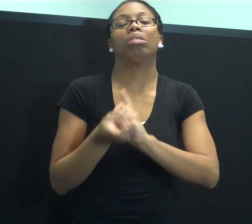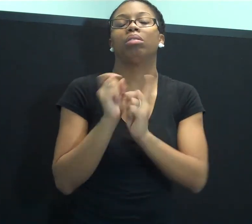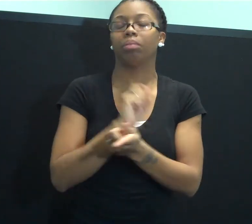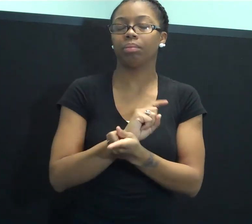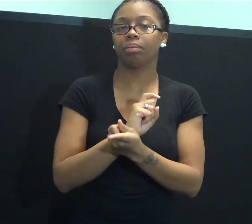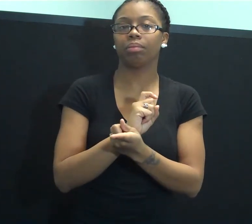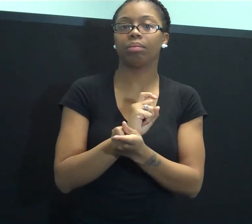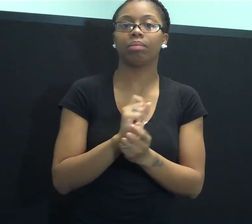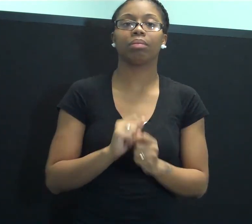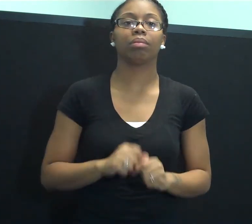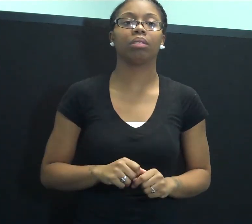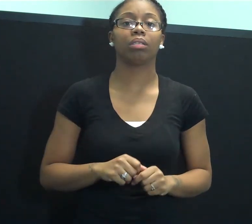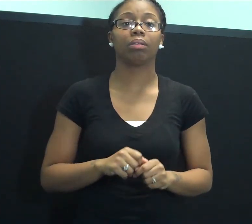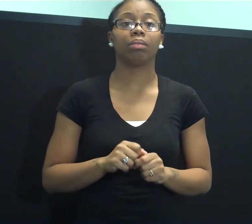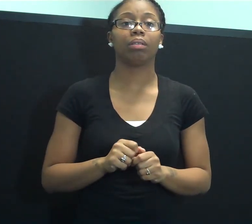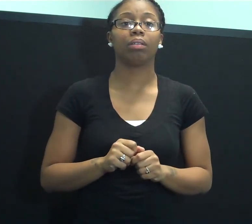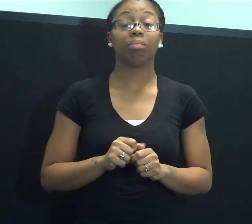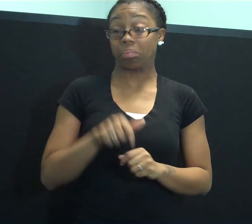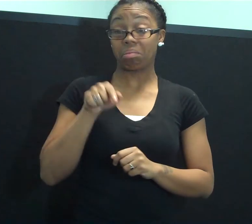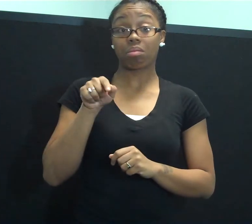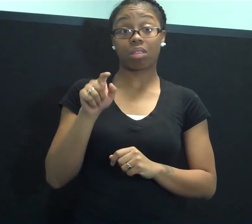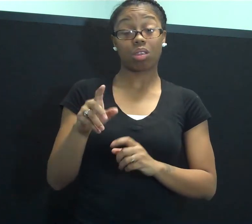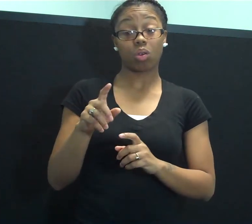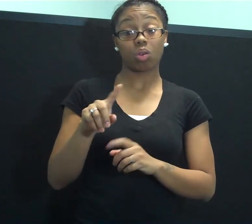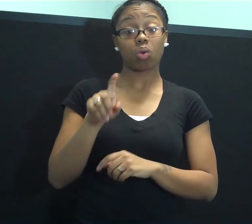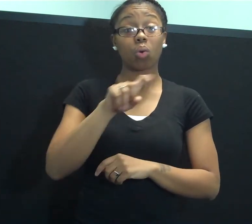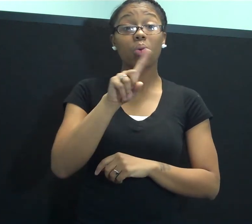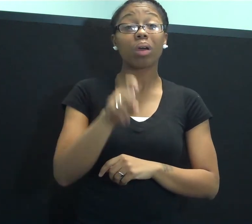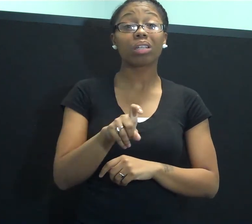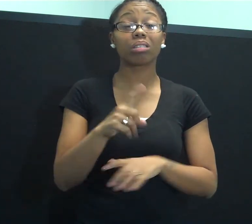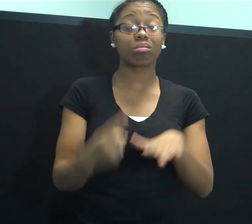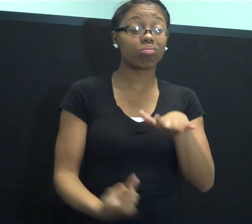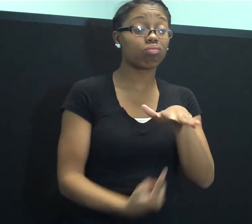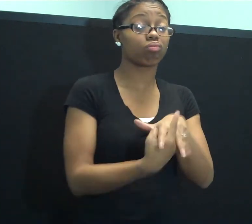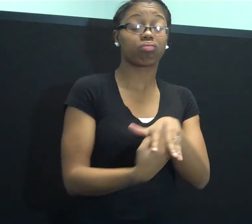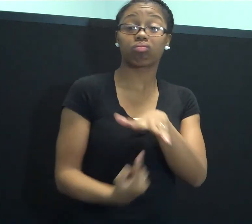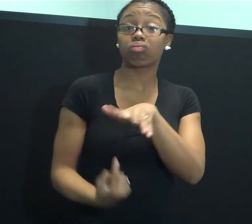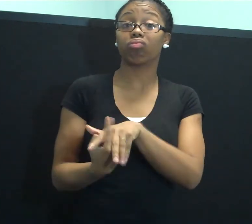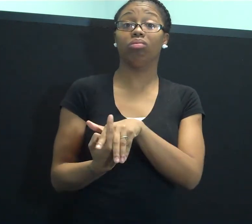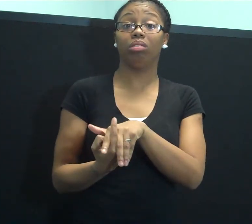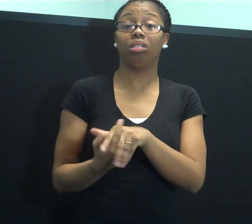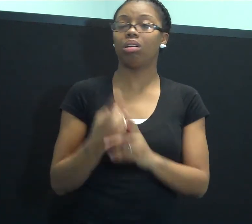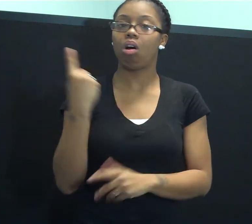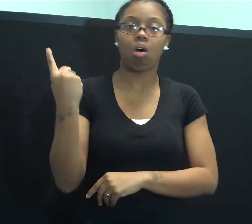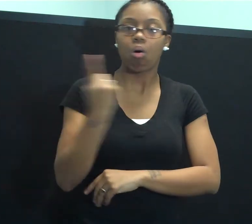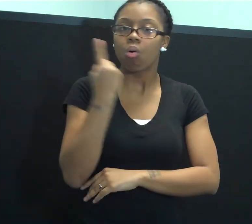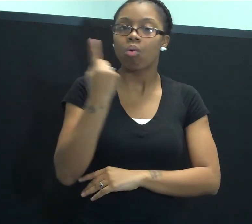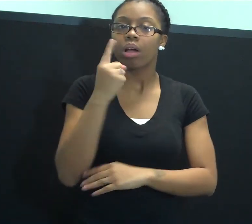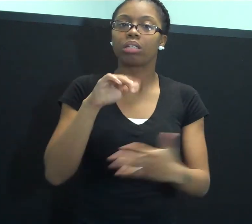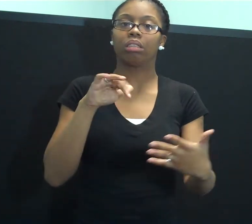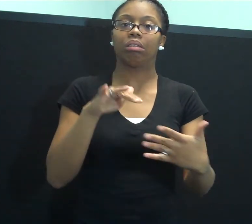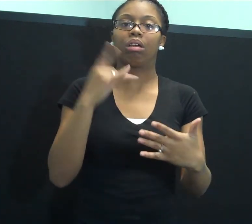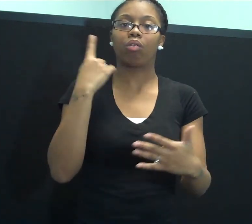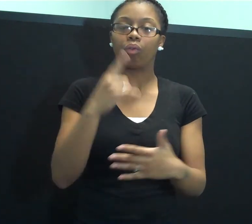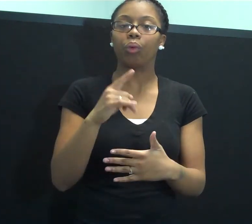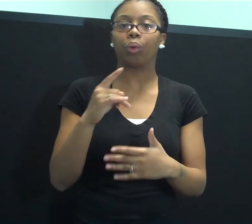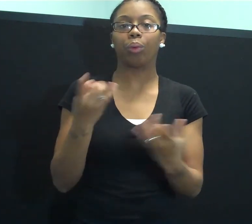These are questions that come up in a particularly sharp form in the study of Buddhism, but they really apply